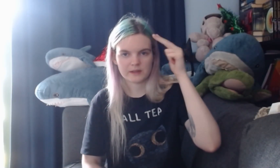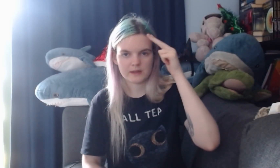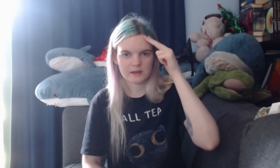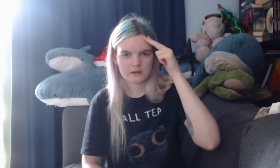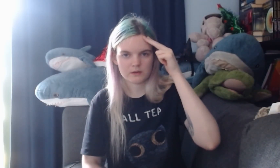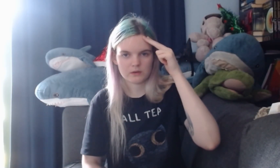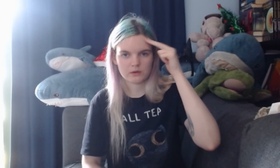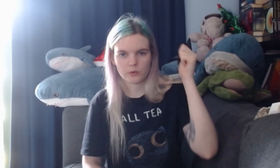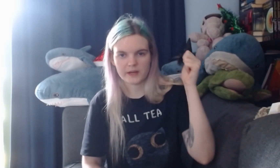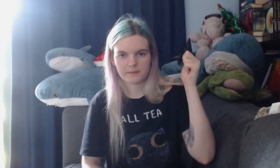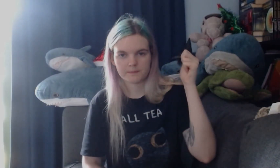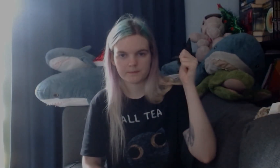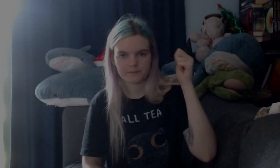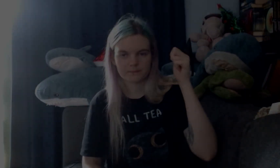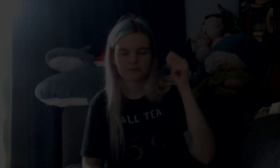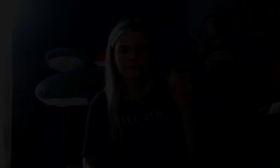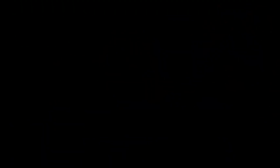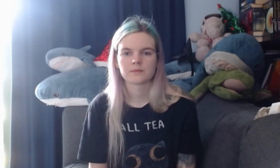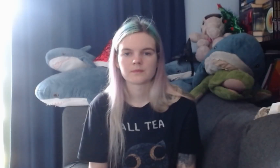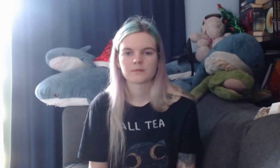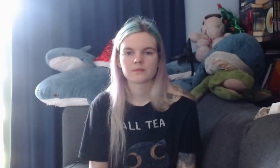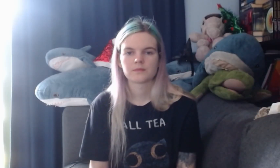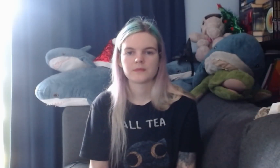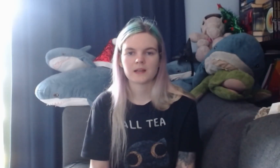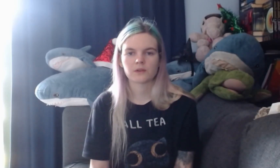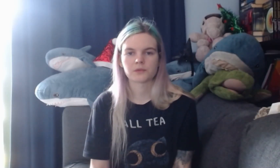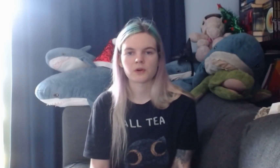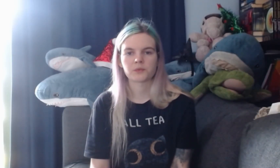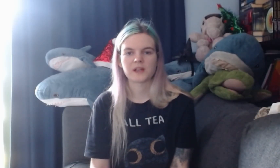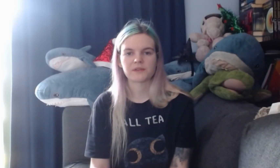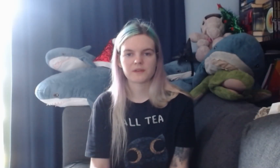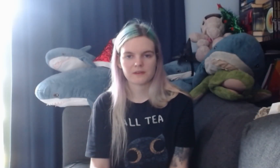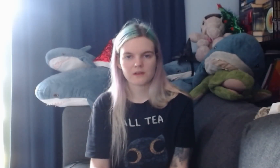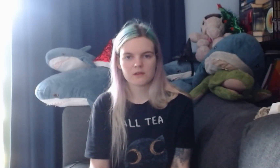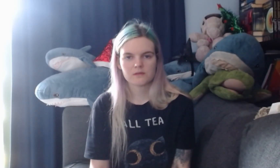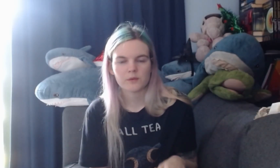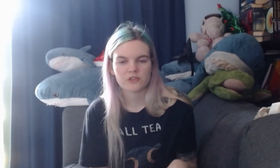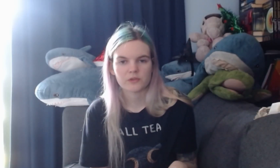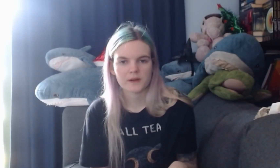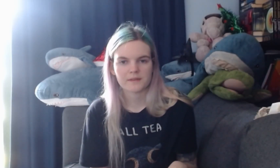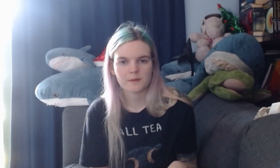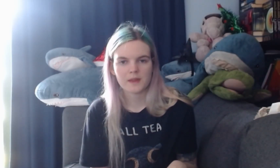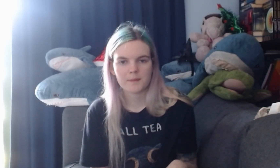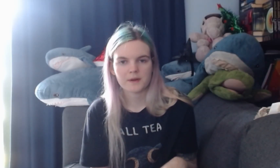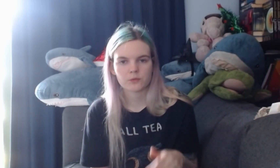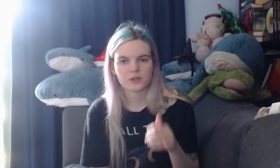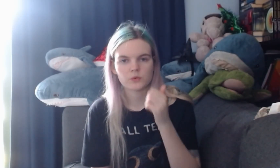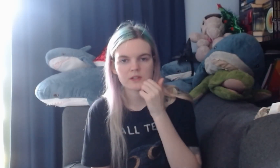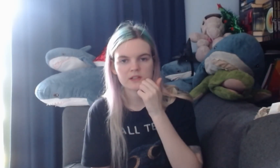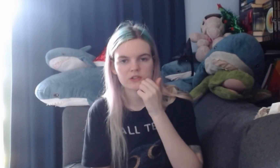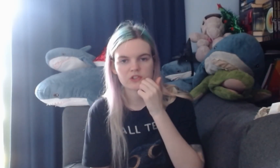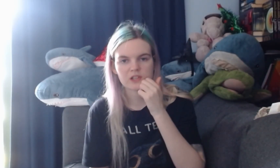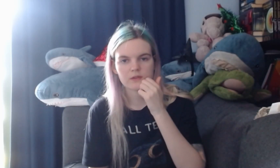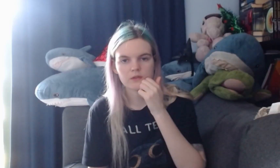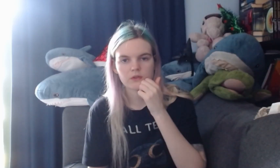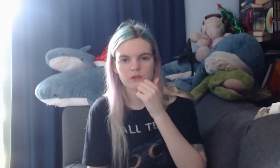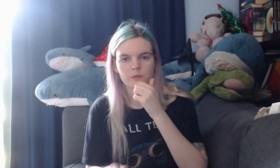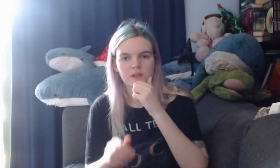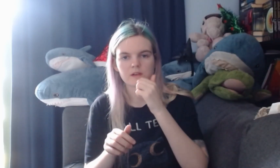quickly away. Next, of course, we get sister, which is quite similar, but we do it at the chin. So we